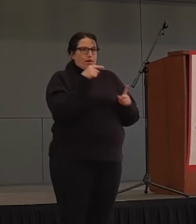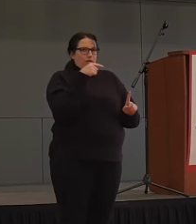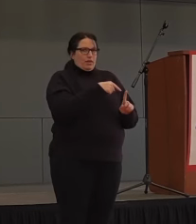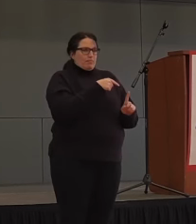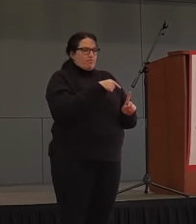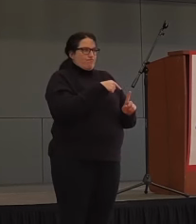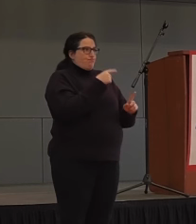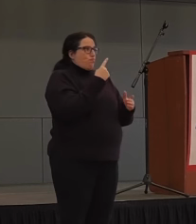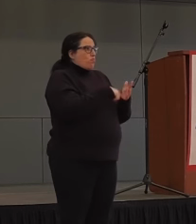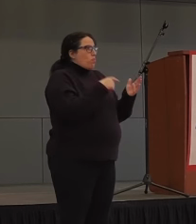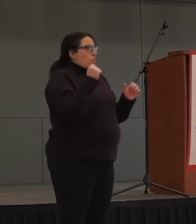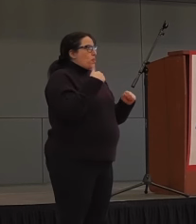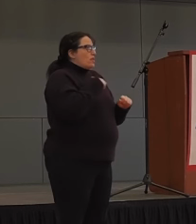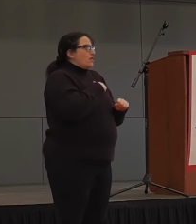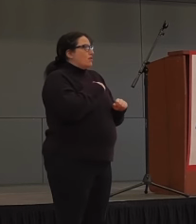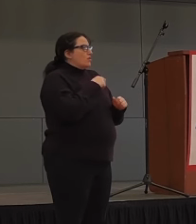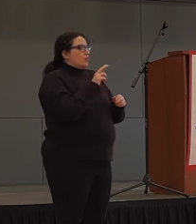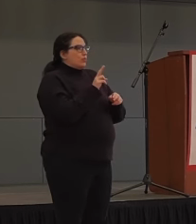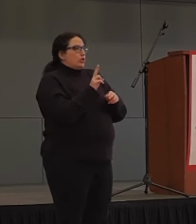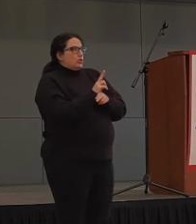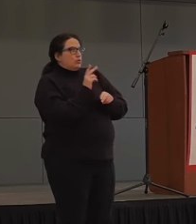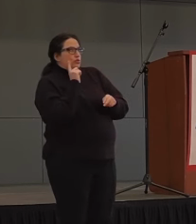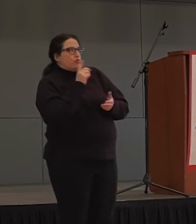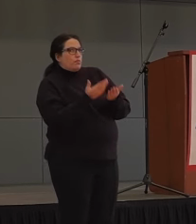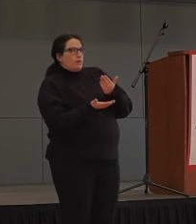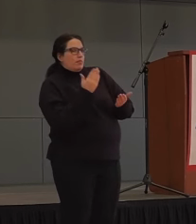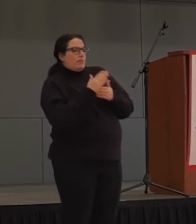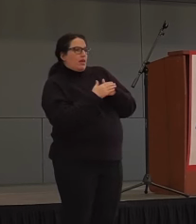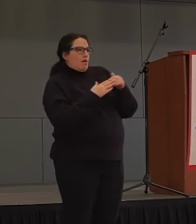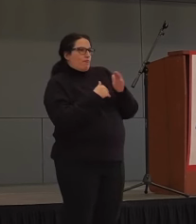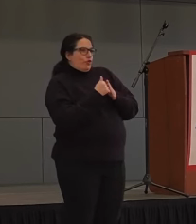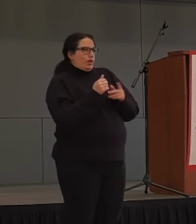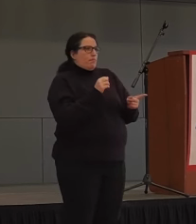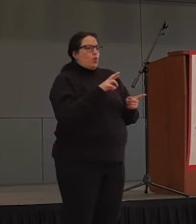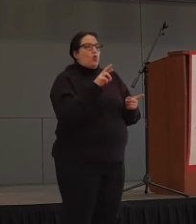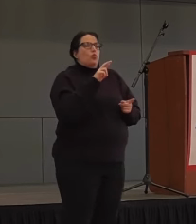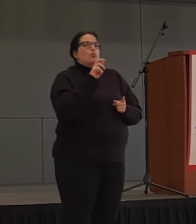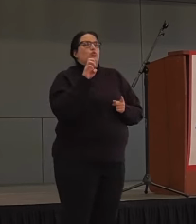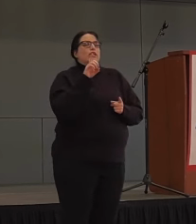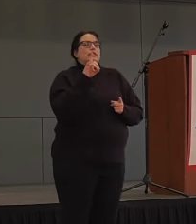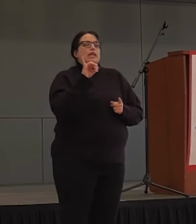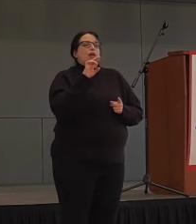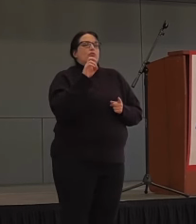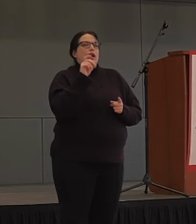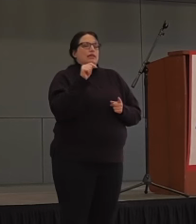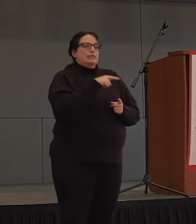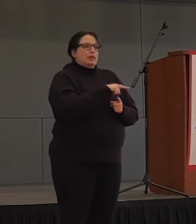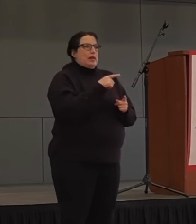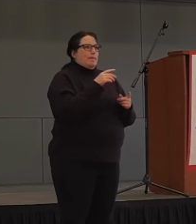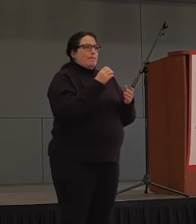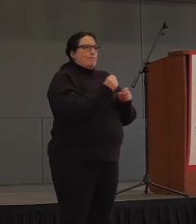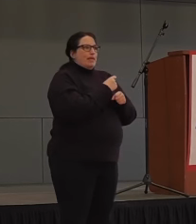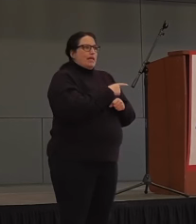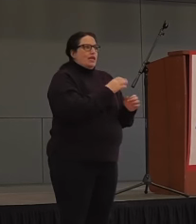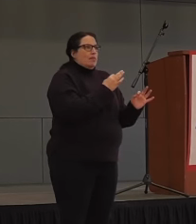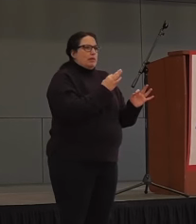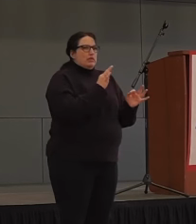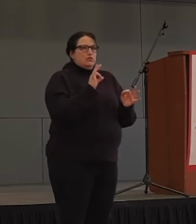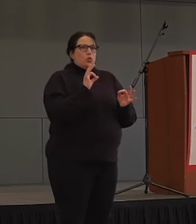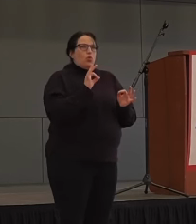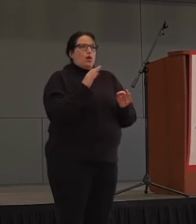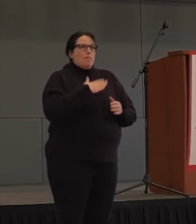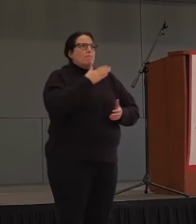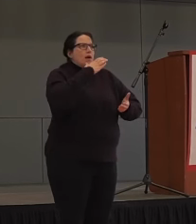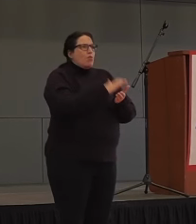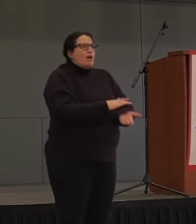What can we use to maybe comfort him or maybe redirect him? So he would make a direct statement,